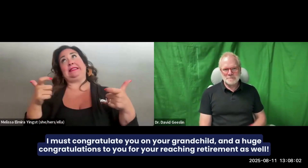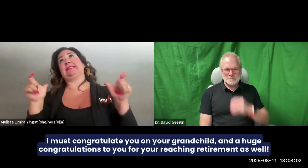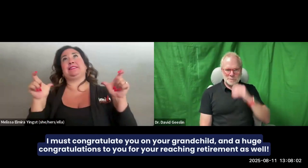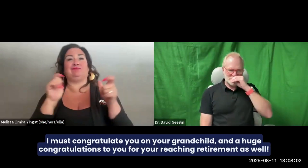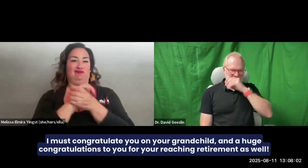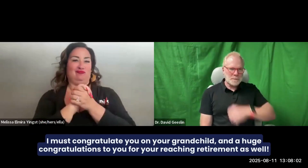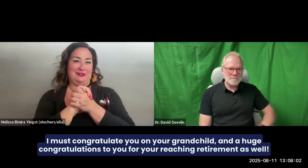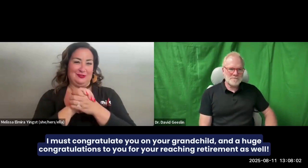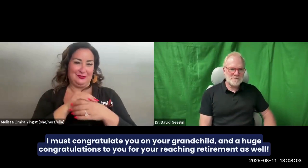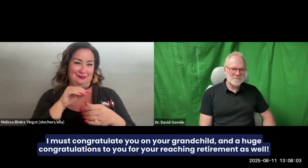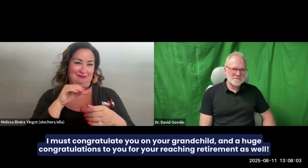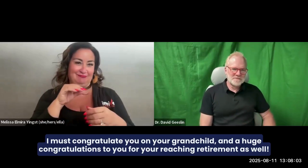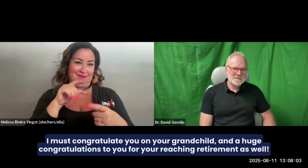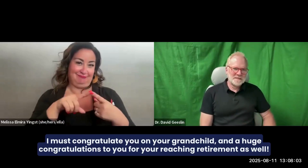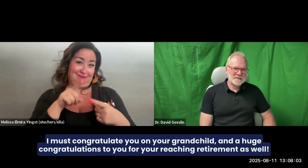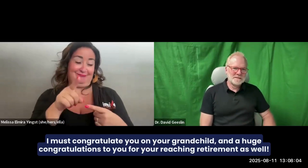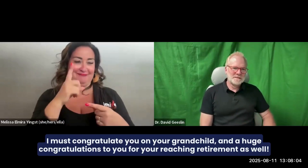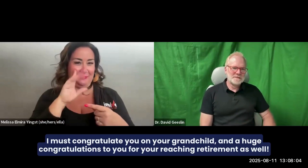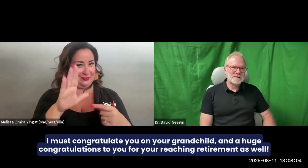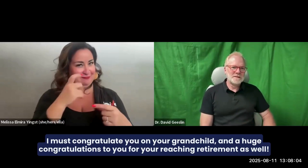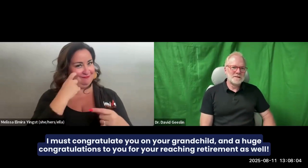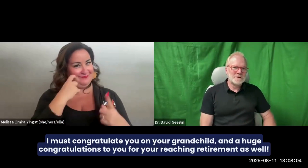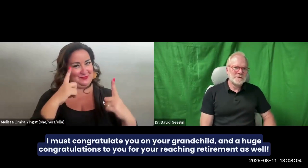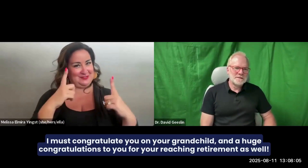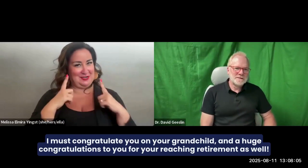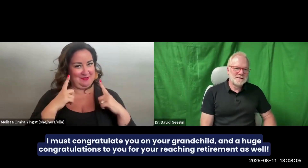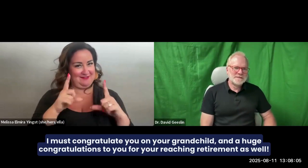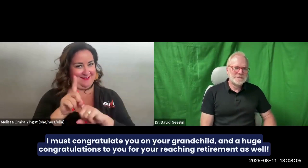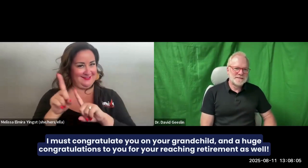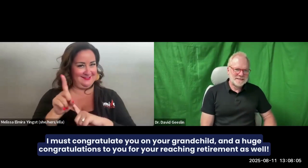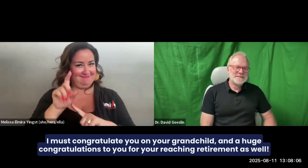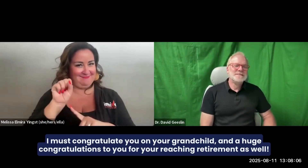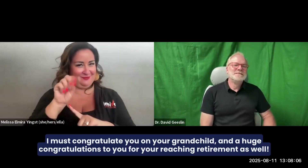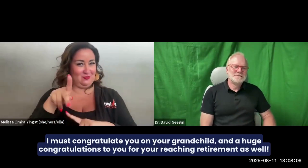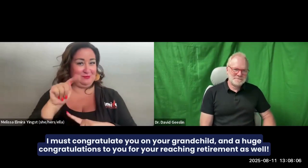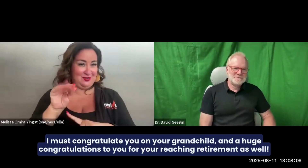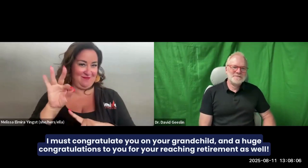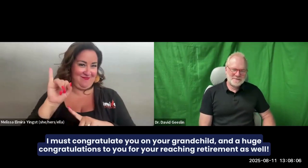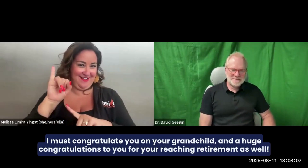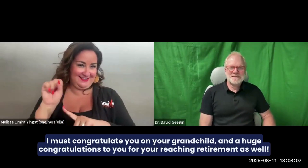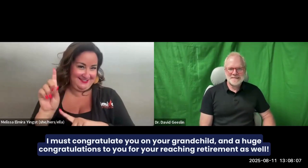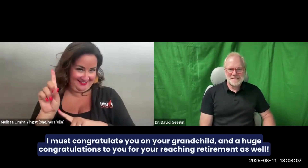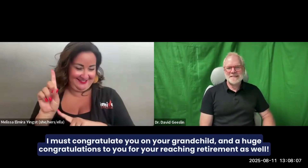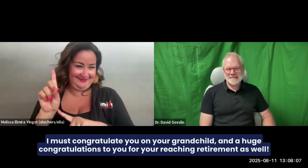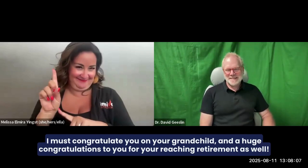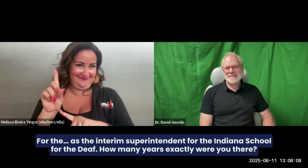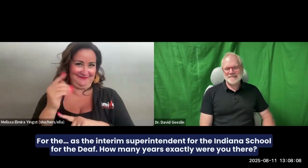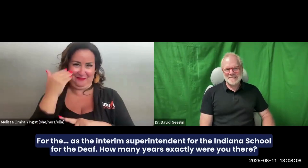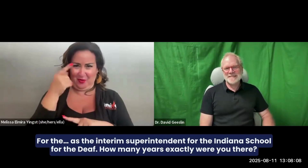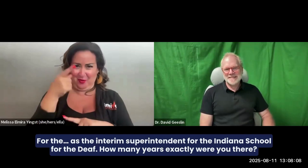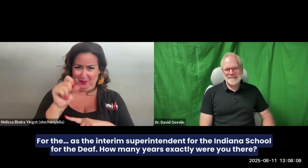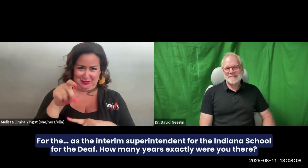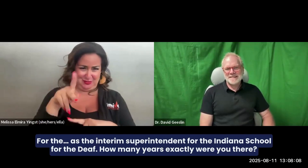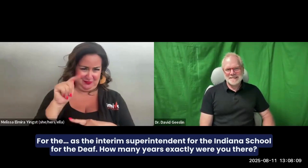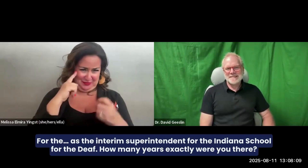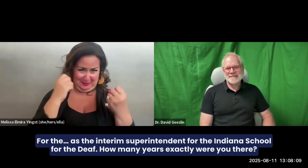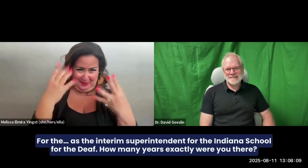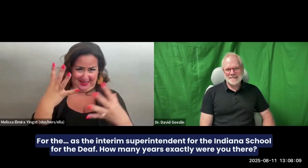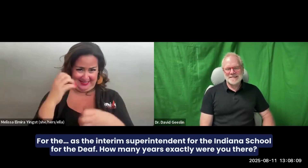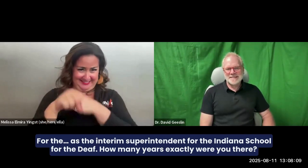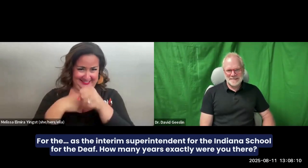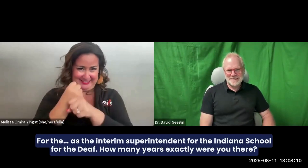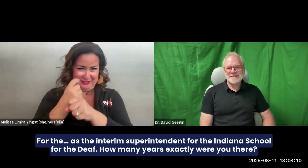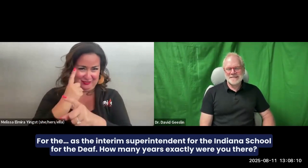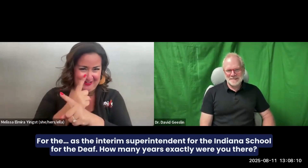on your grandchild and a huge congratulations to you for your recent retirement as well for the as